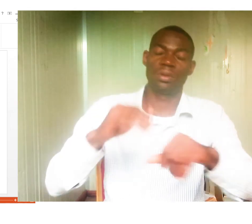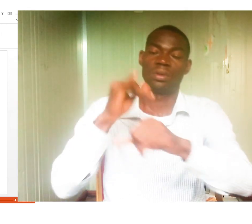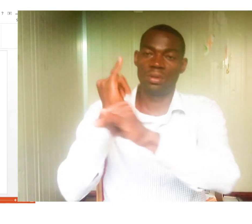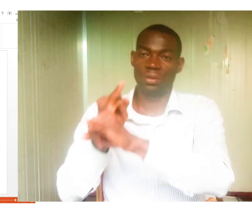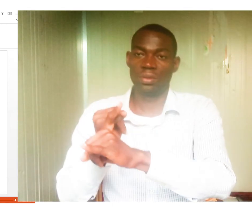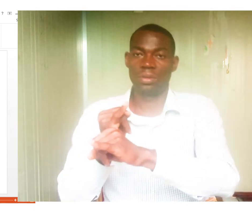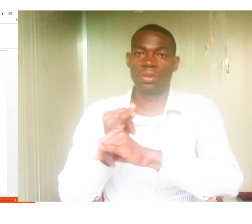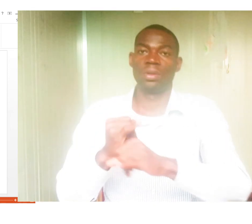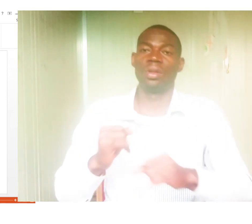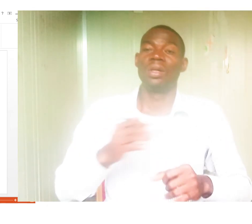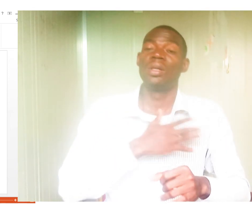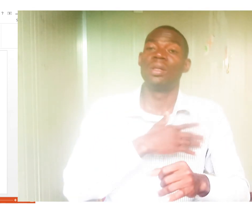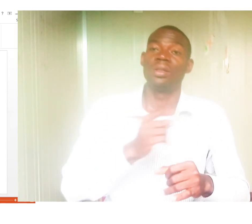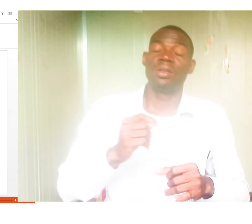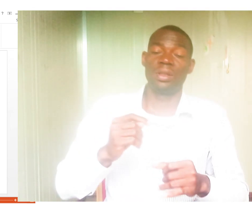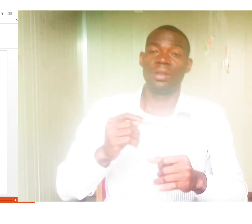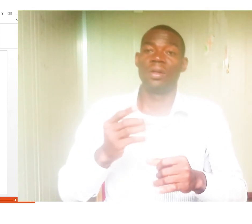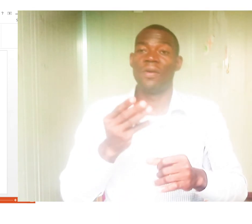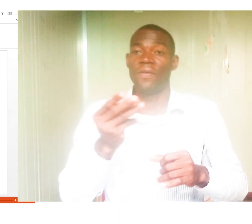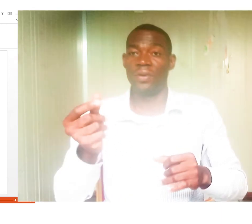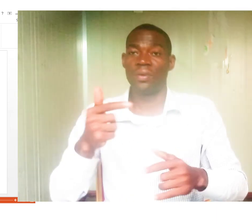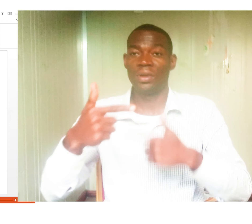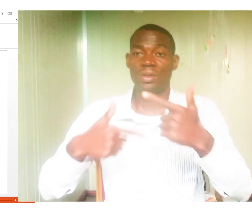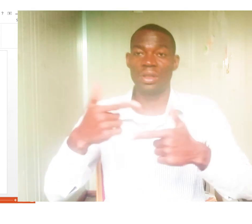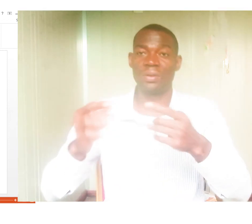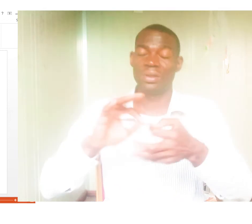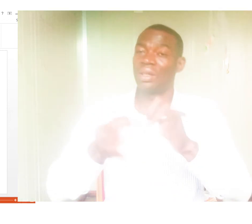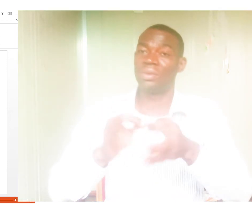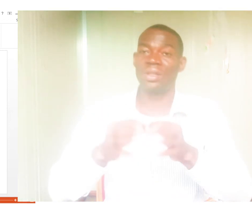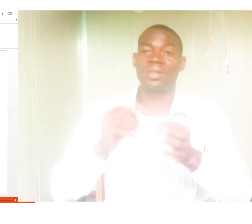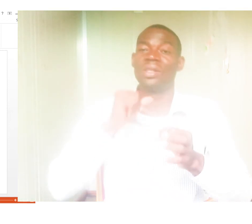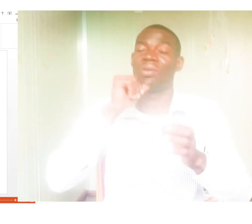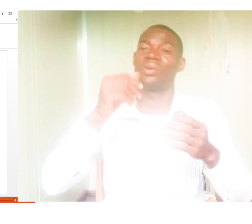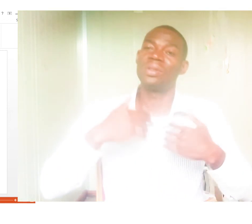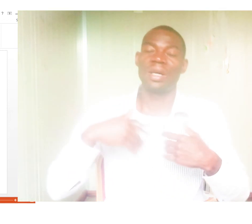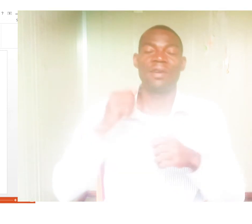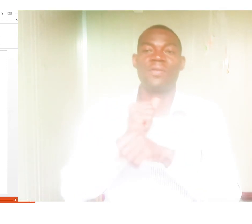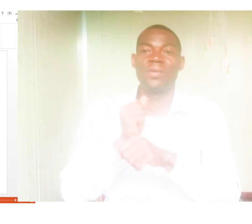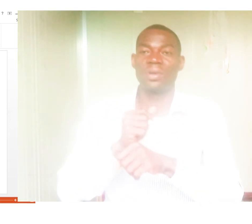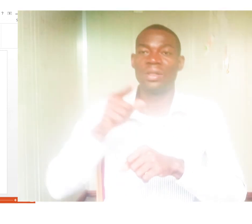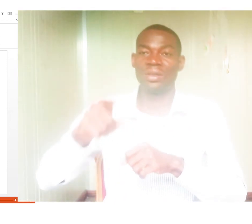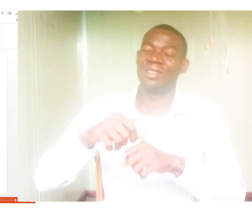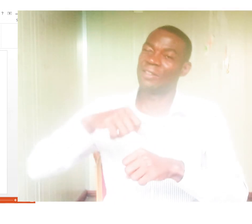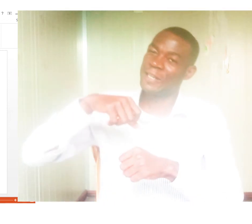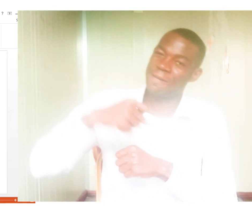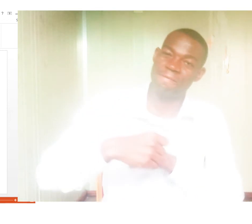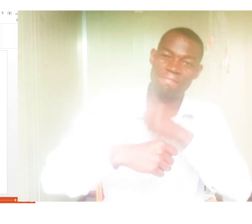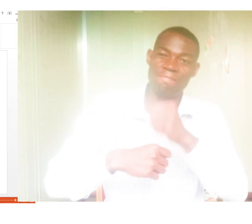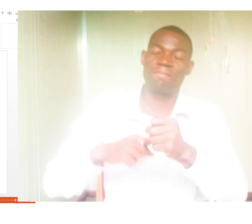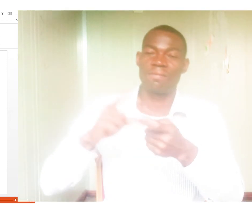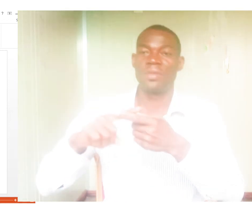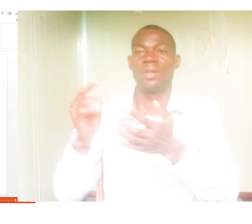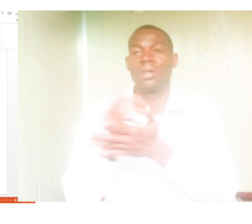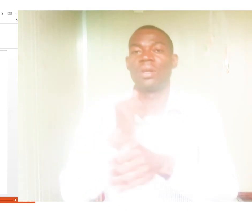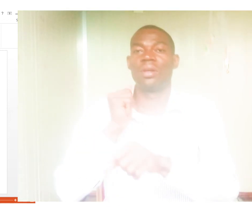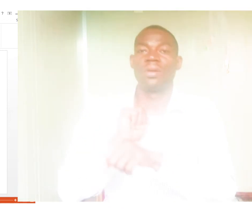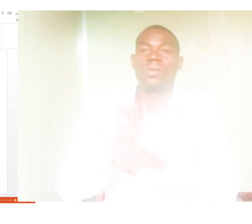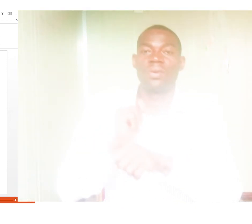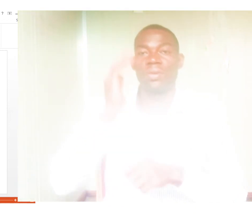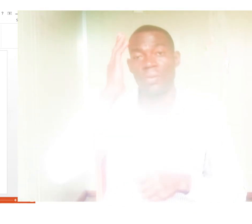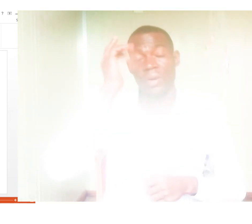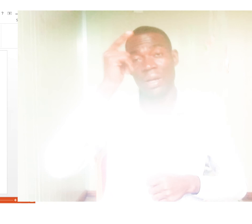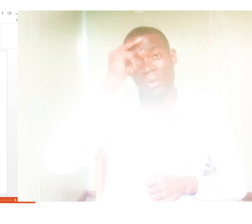struggling to get unemployment, to get a job, because the government is